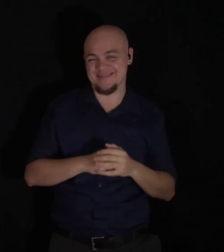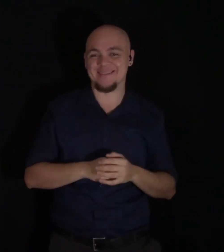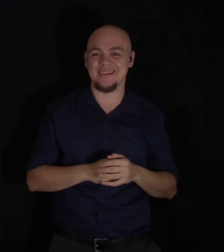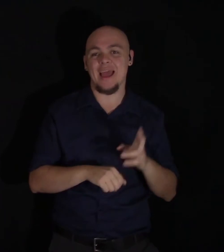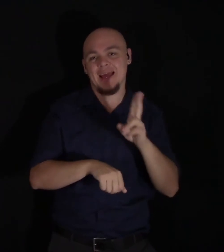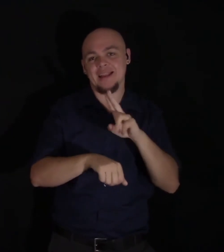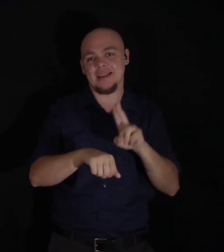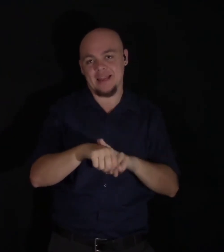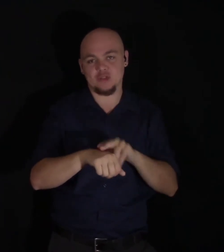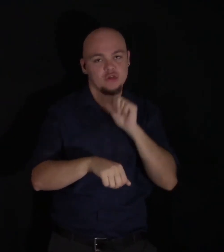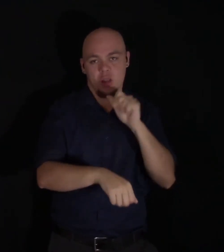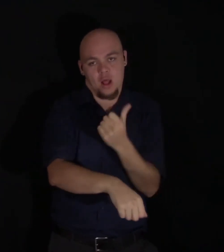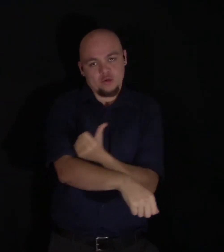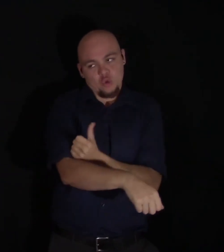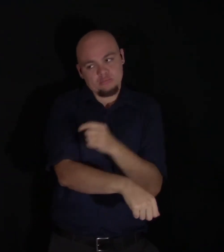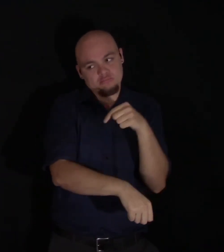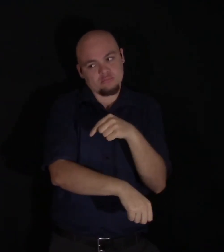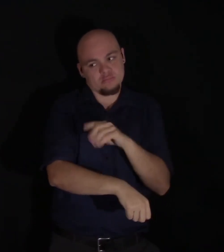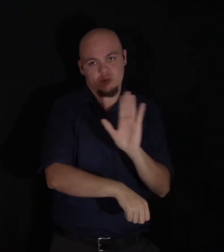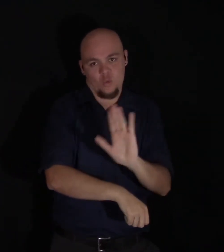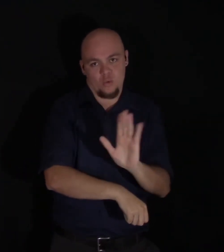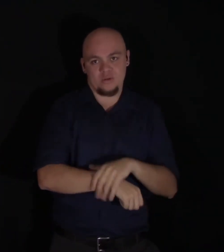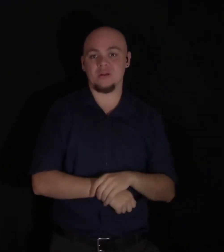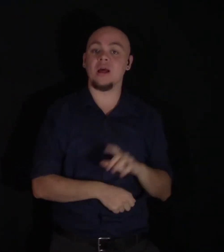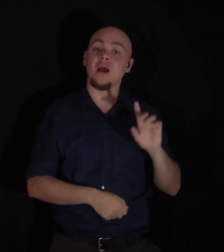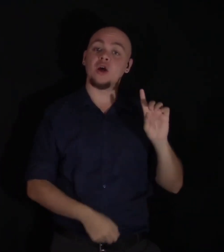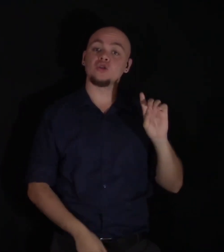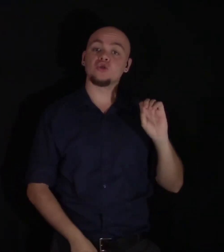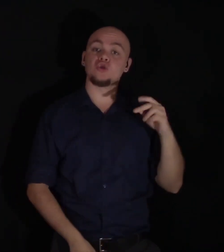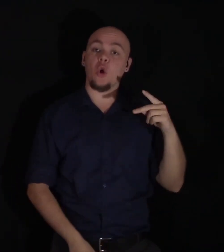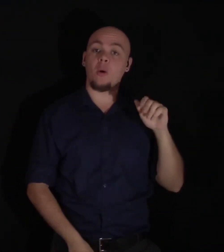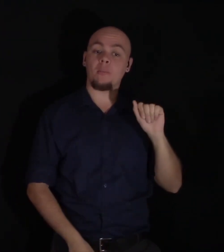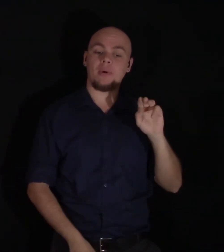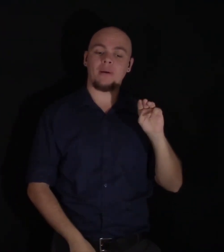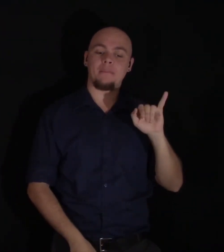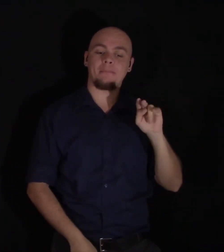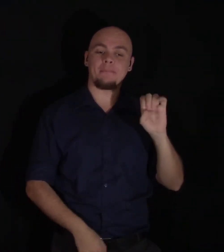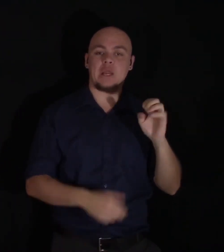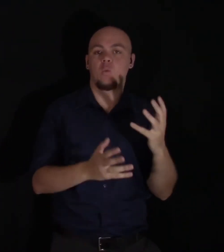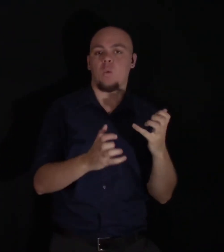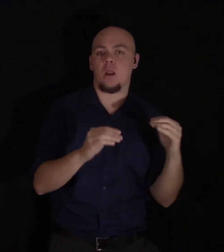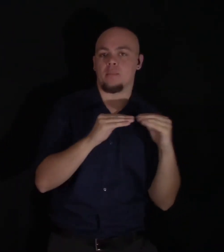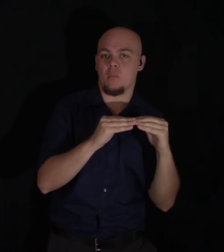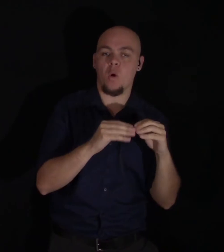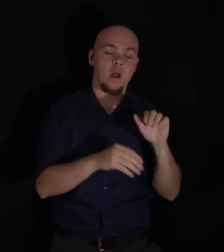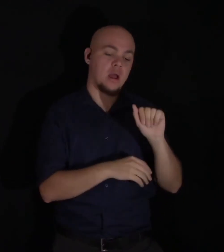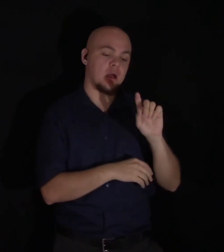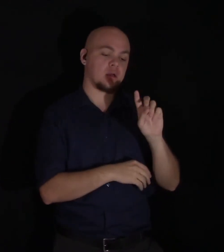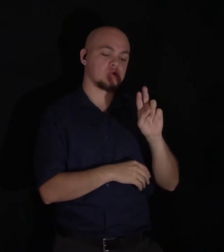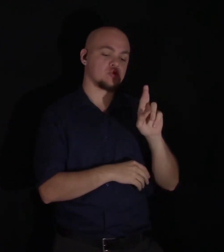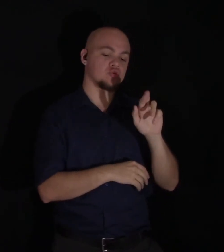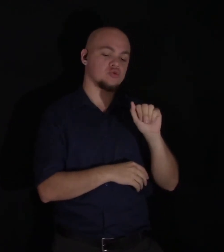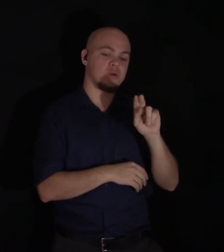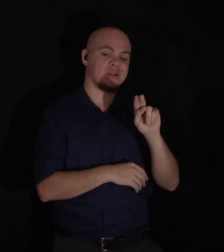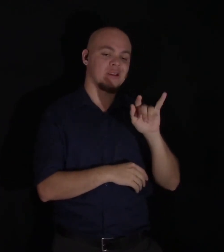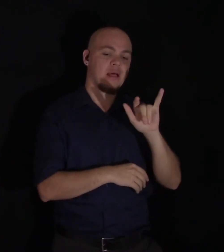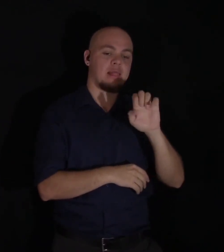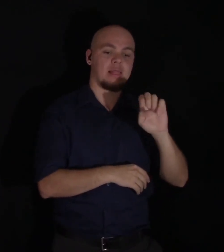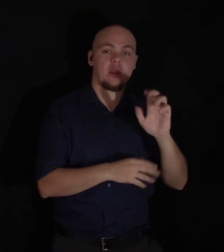Nature's drugs, not those. Dopamine for wanting more, noradrenaline for focus and